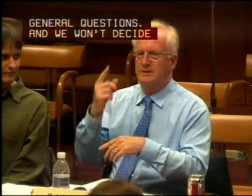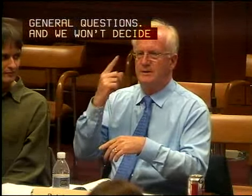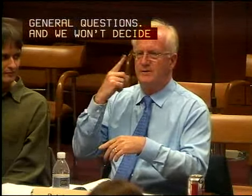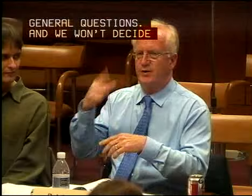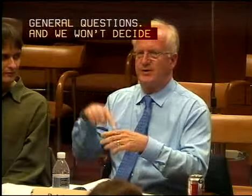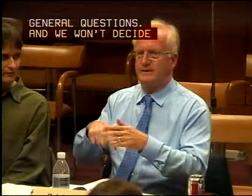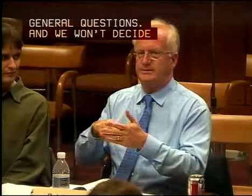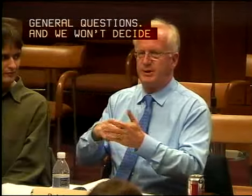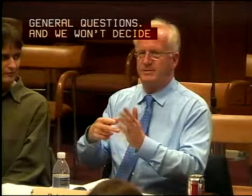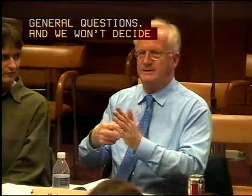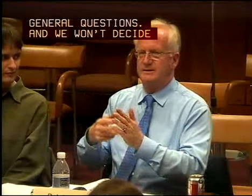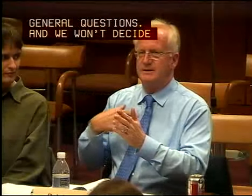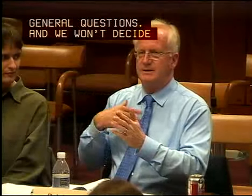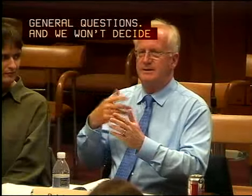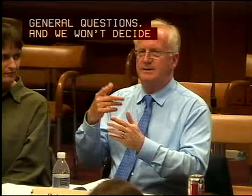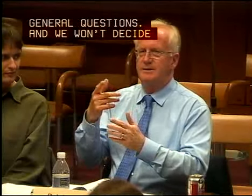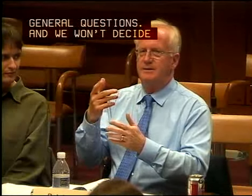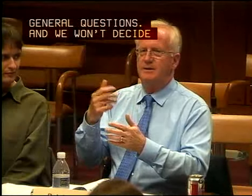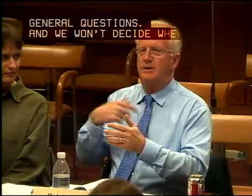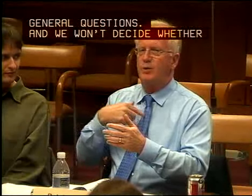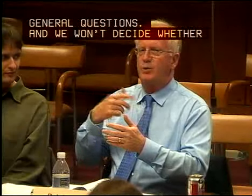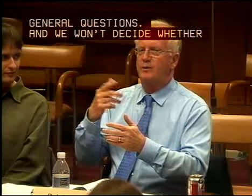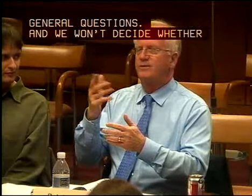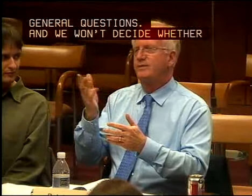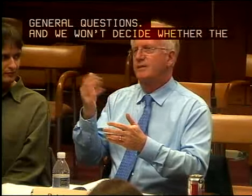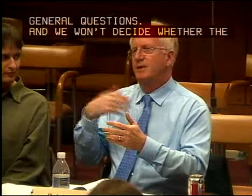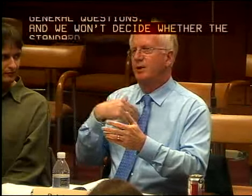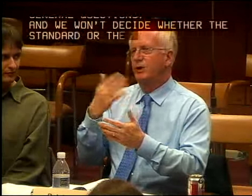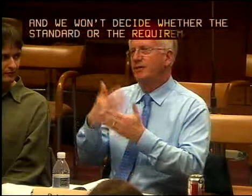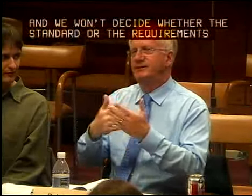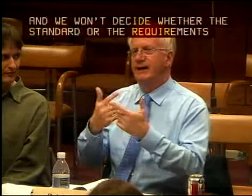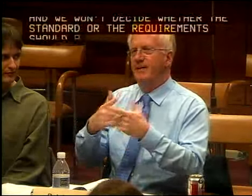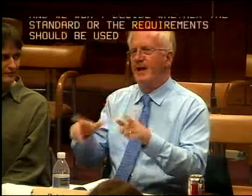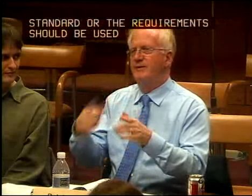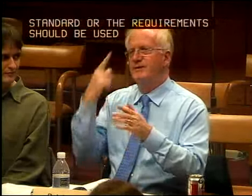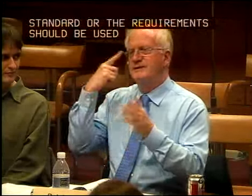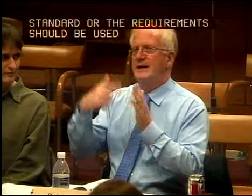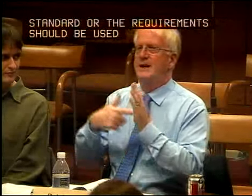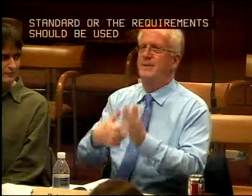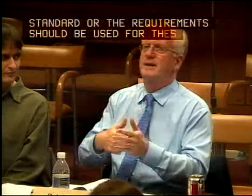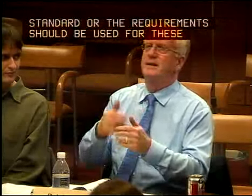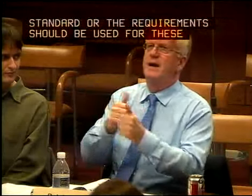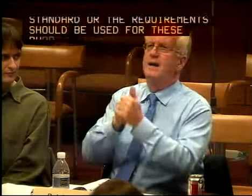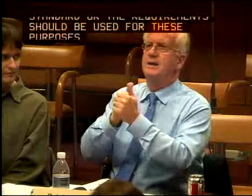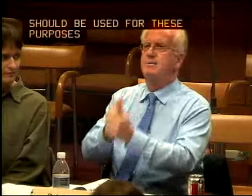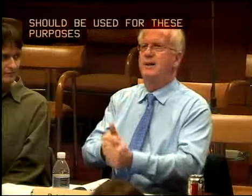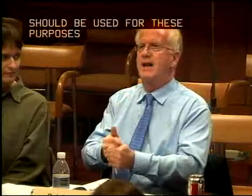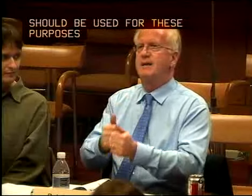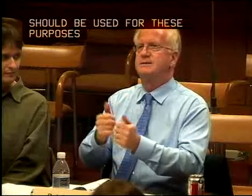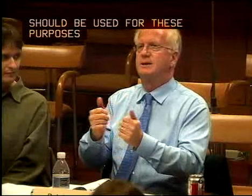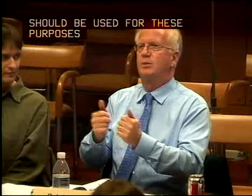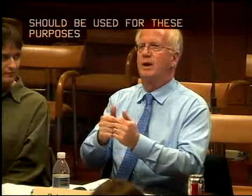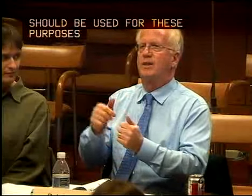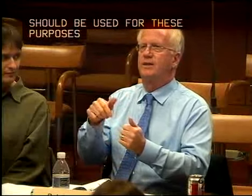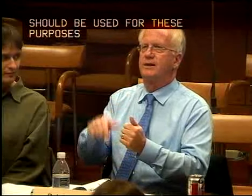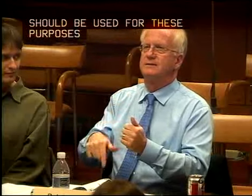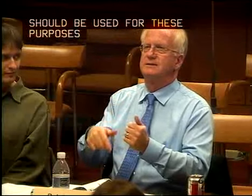requirements should be used for these purposes. But we may have some languages, for